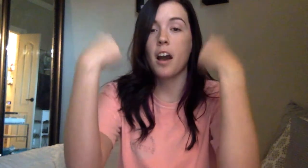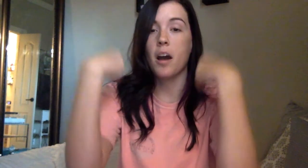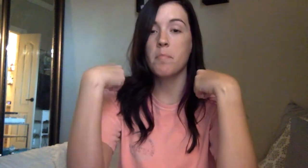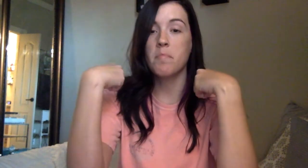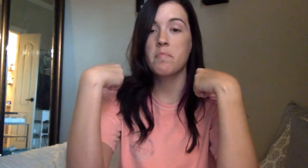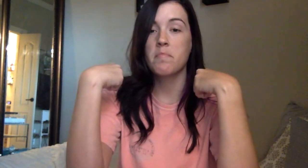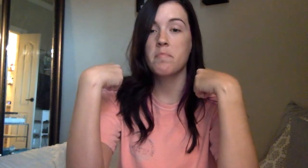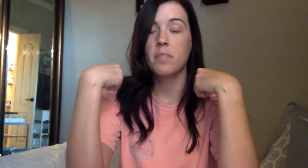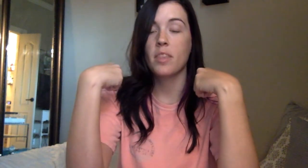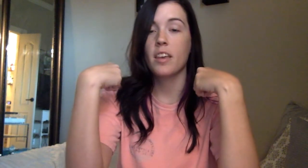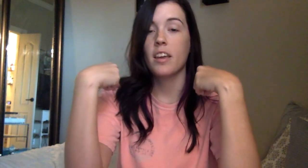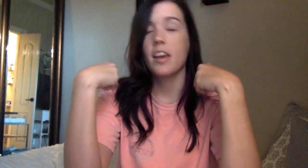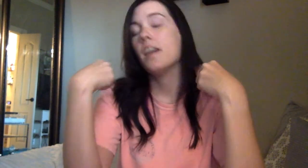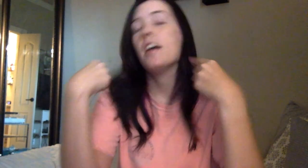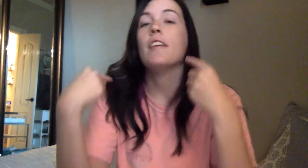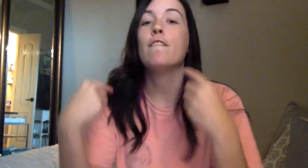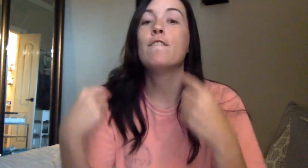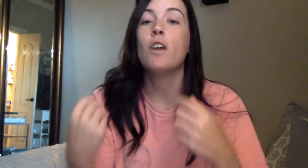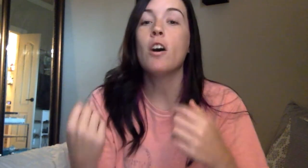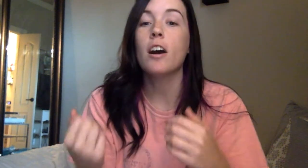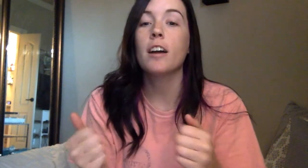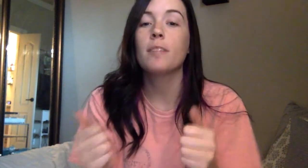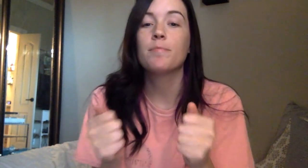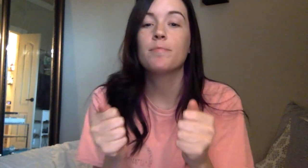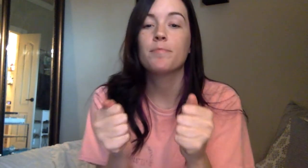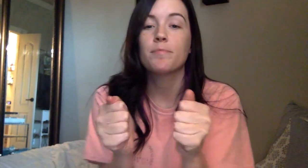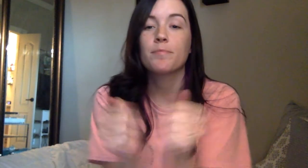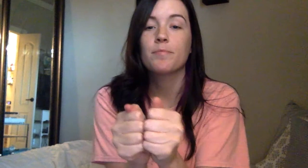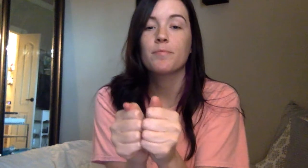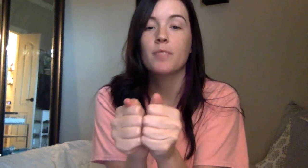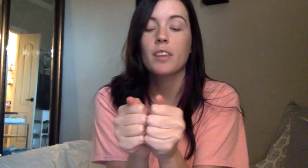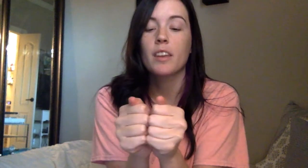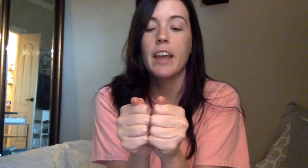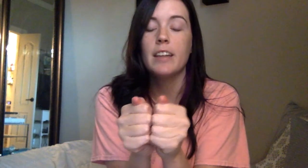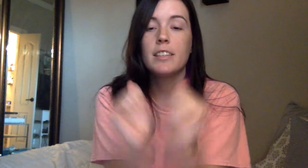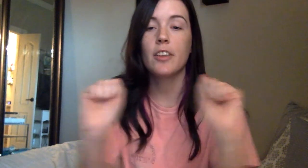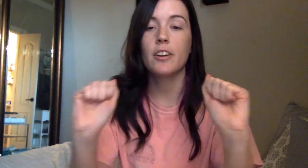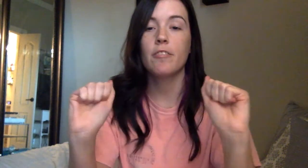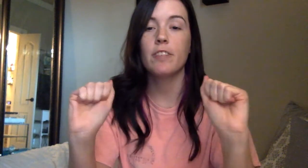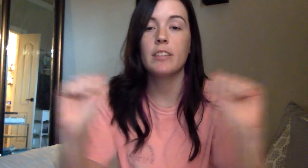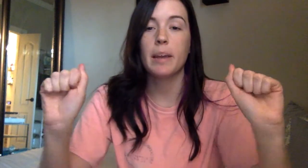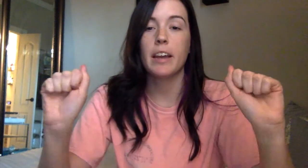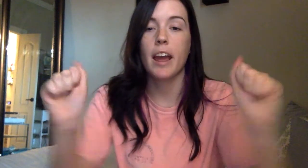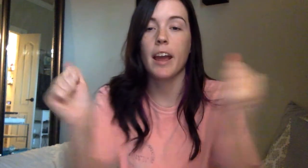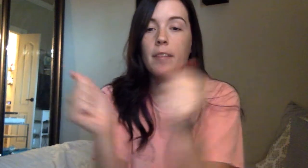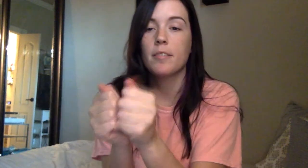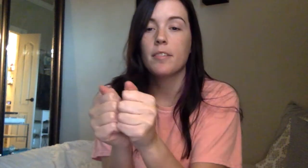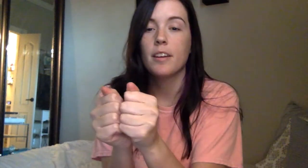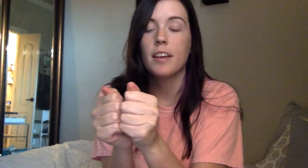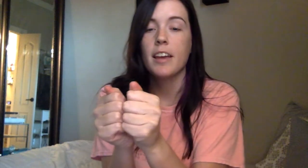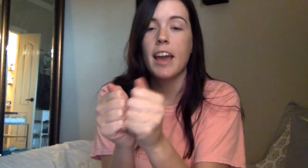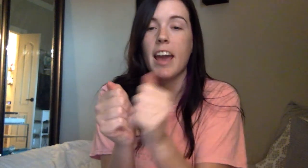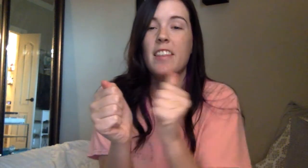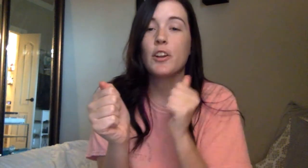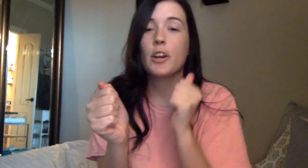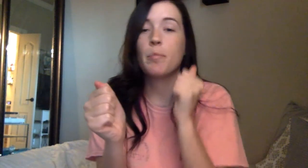Come. And then far, hands together in a fist, make an A. And then you're going to push